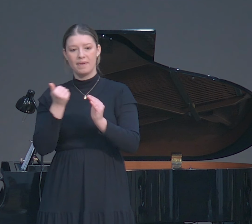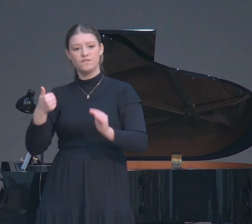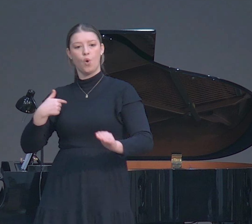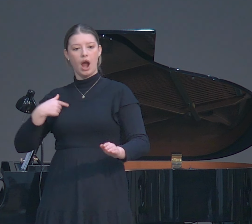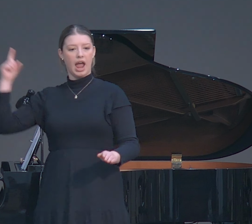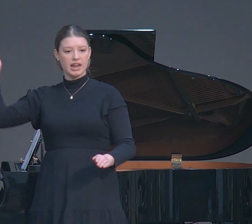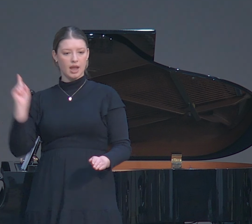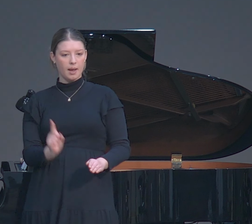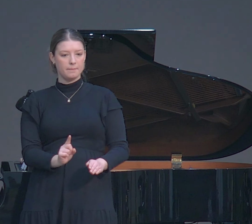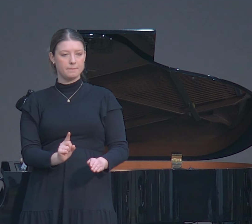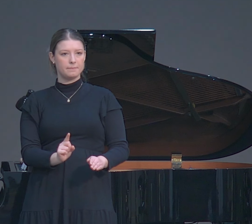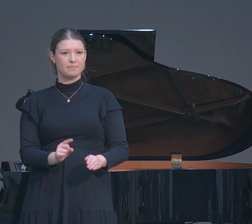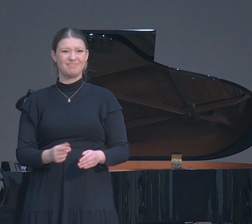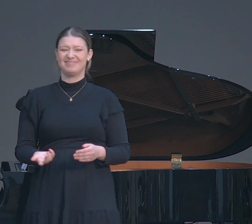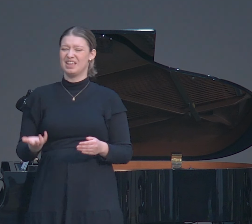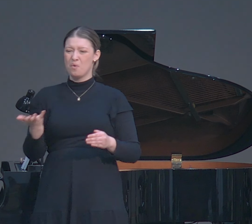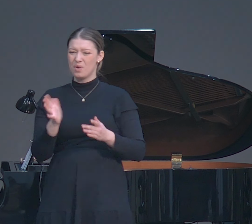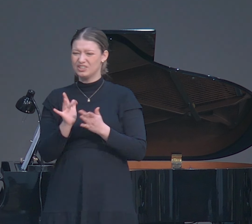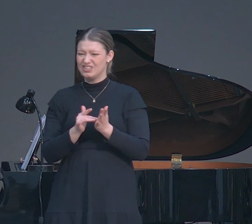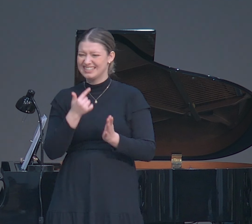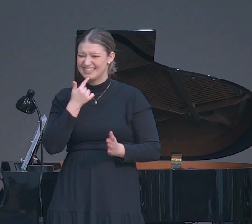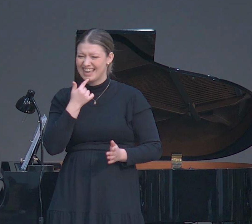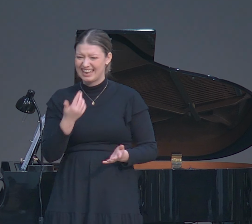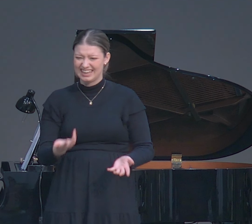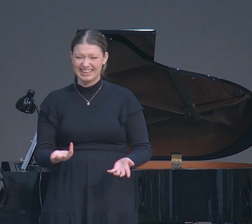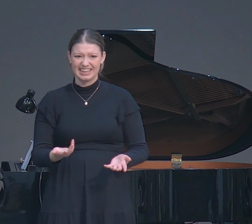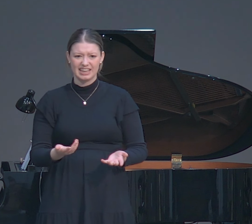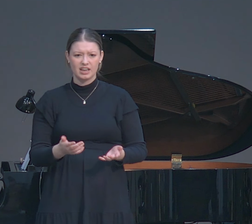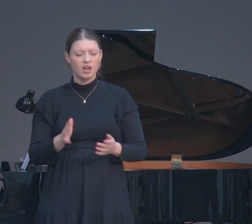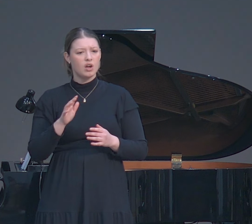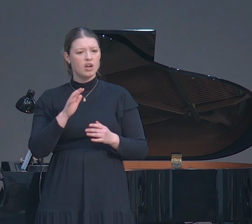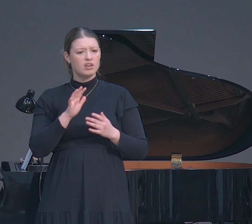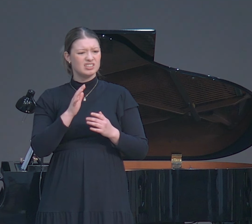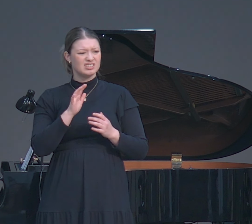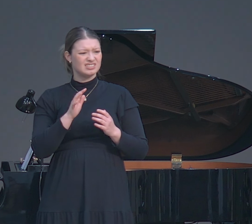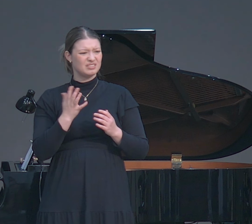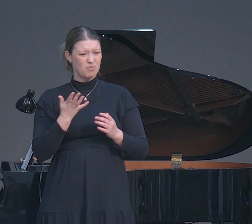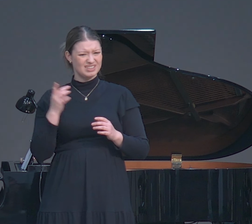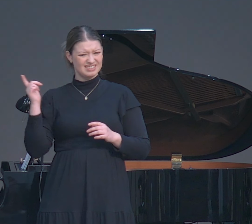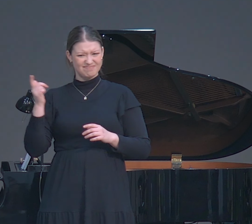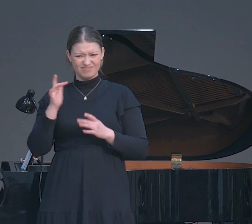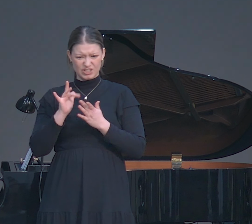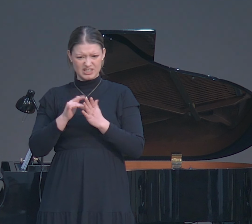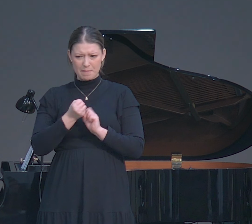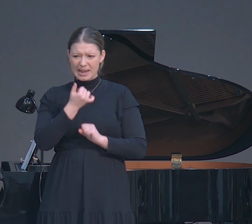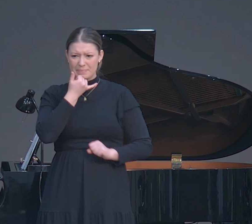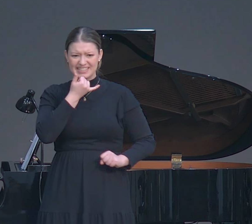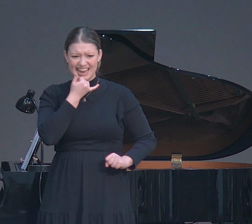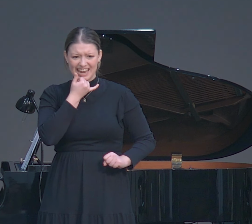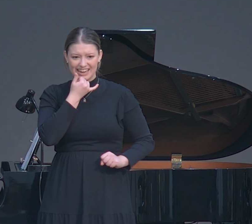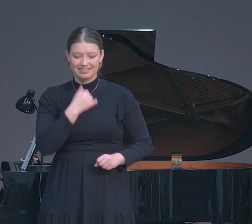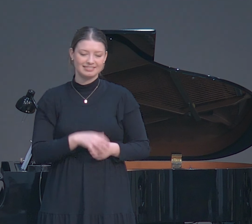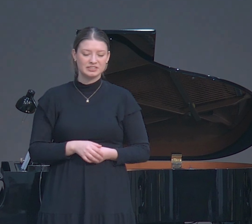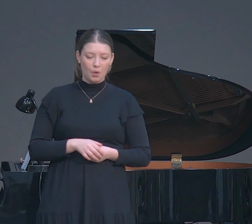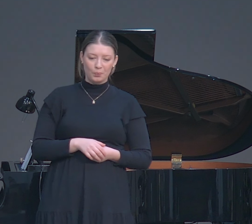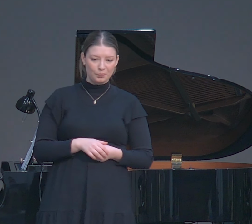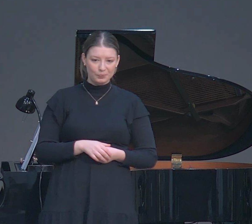Son of Man comes." Well, what's Jesus talking about? Was Jesus mistaken? Was he mistaken? No, Jesus was